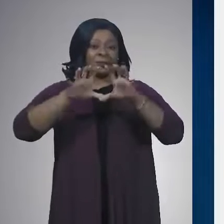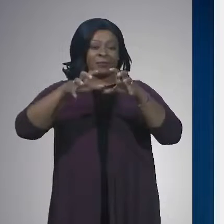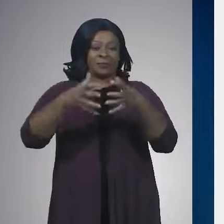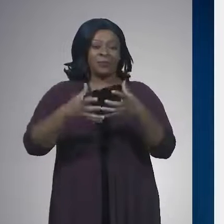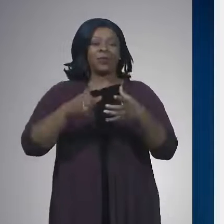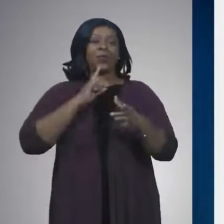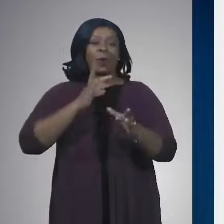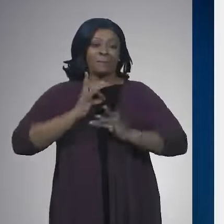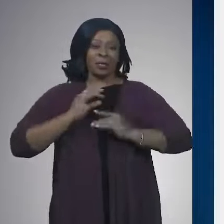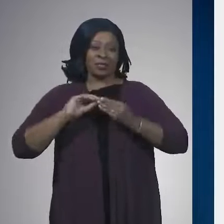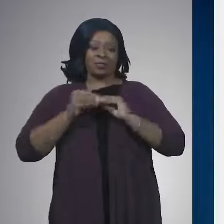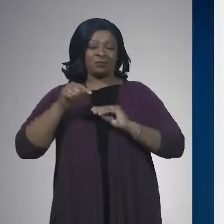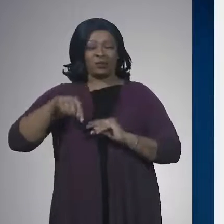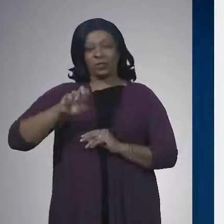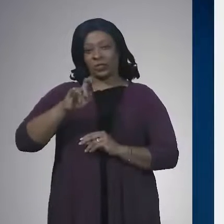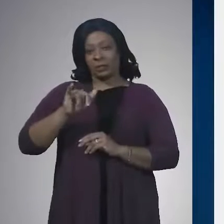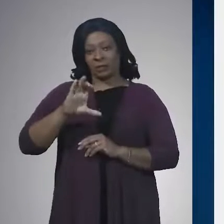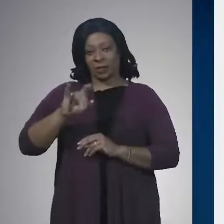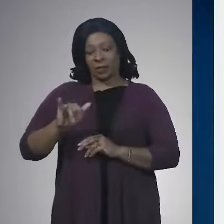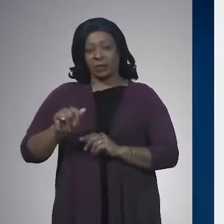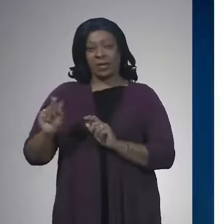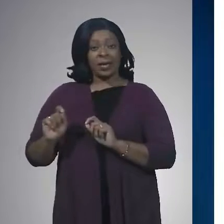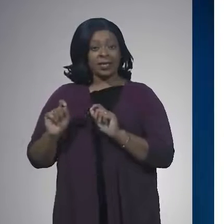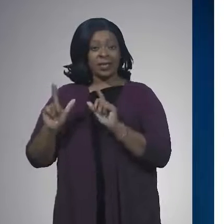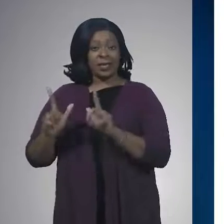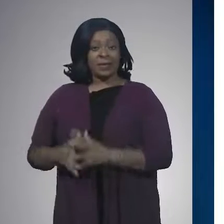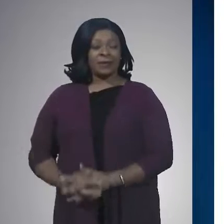active cases in Shelby County. Next slide.